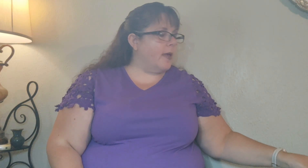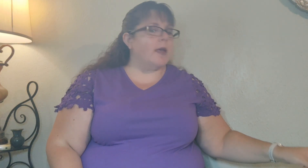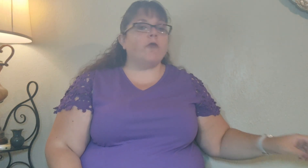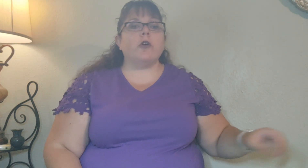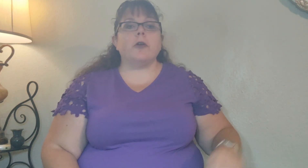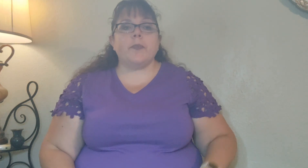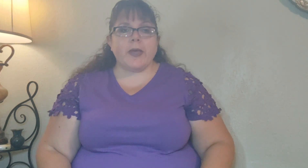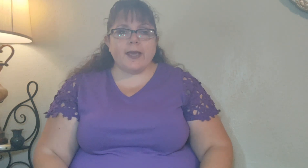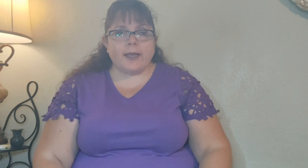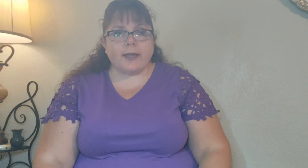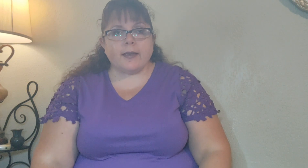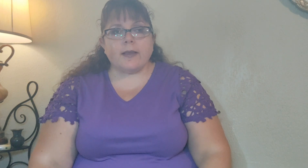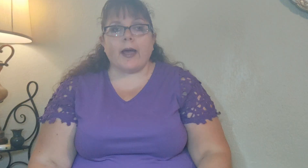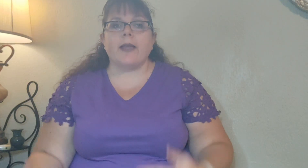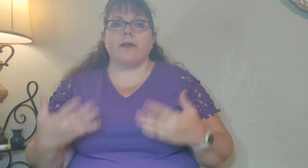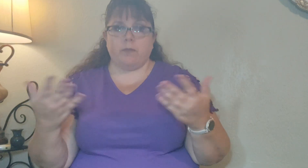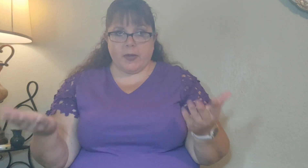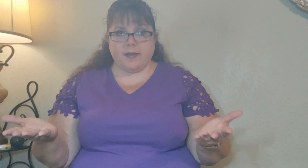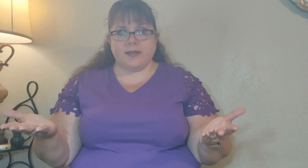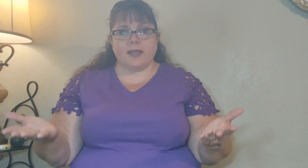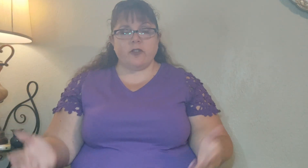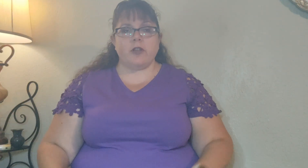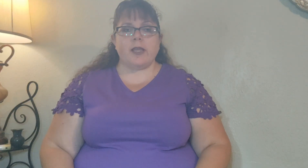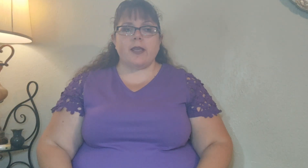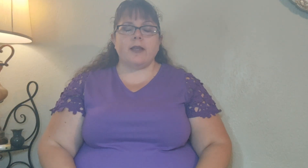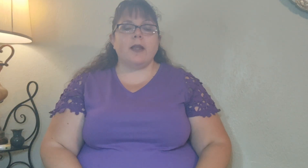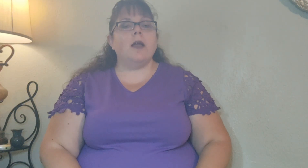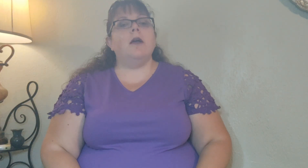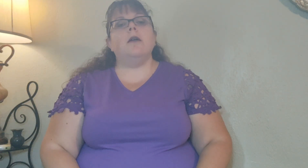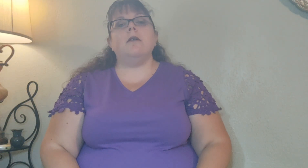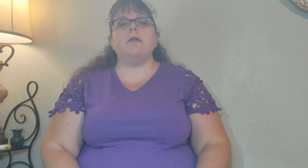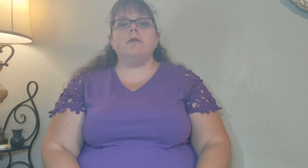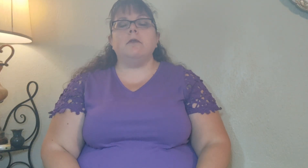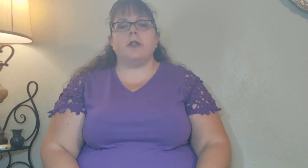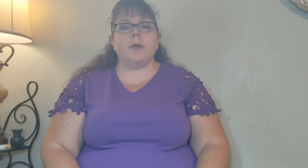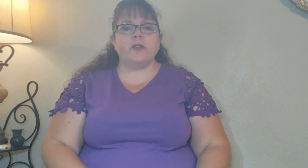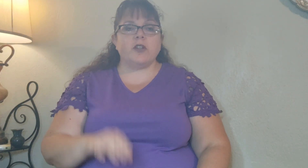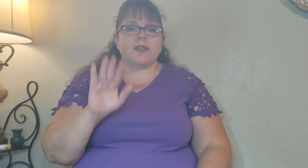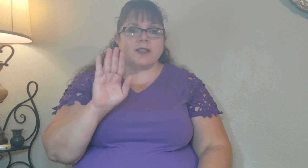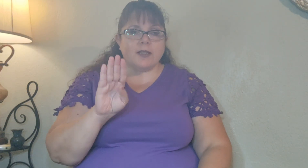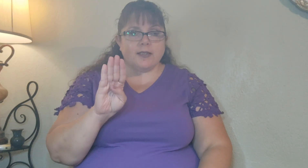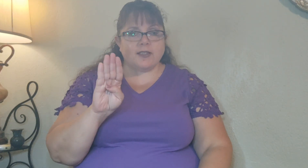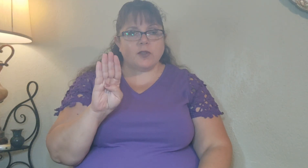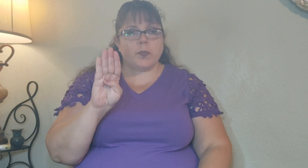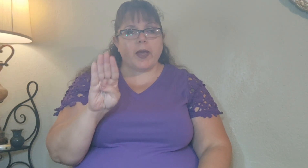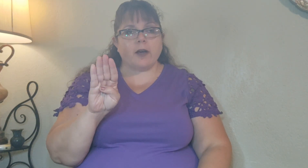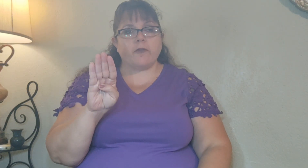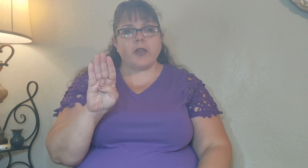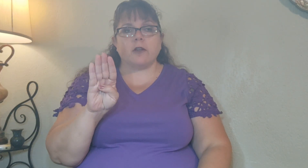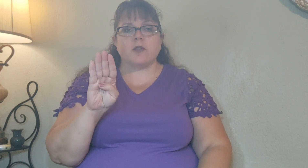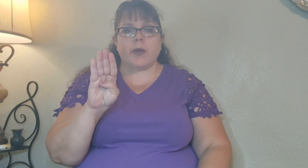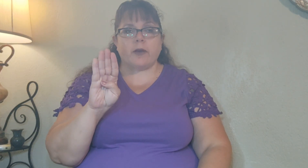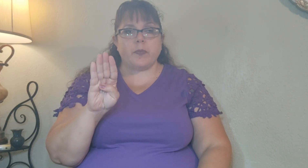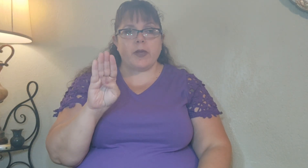And for a bean, like beans that you eat, you would just finger spell